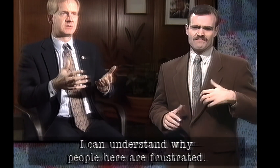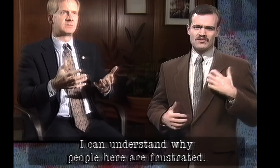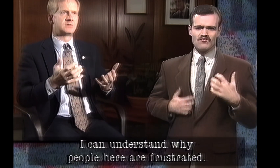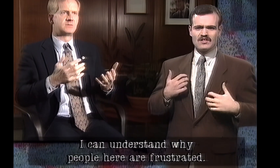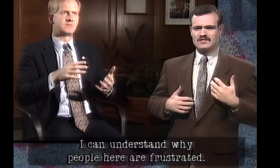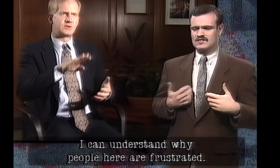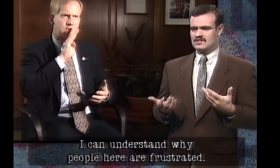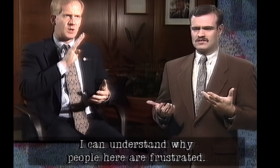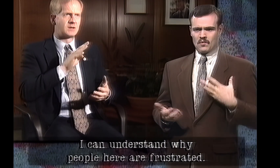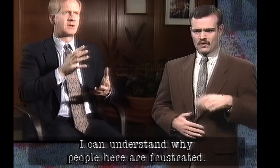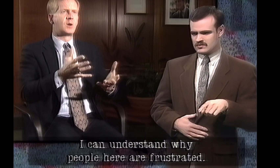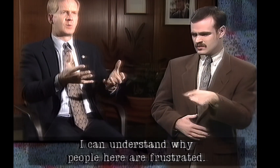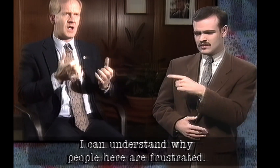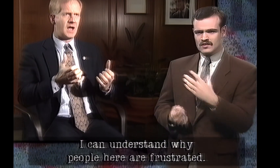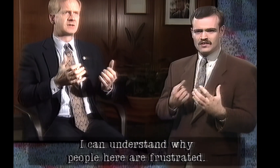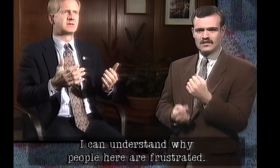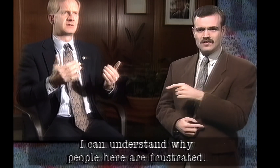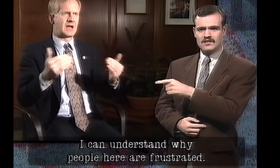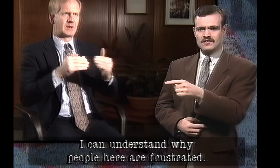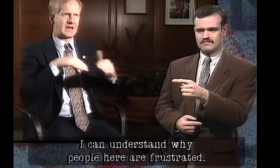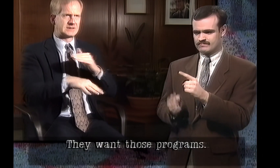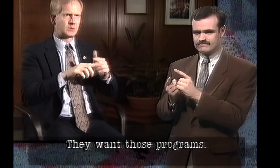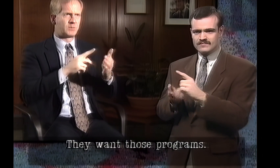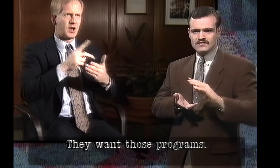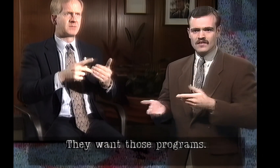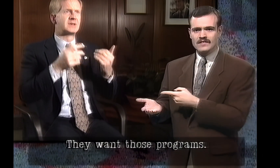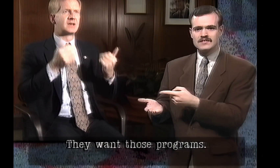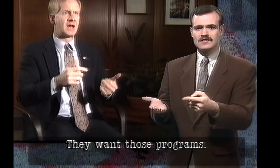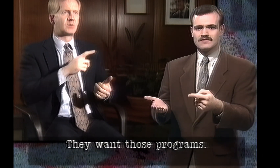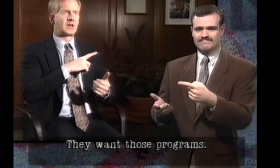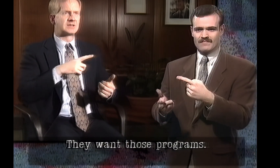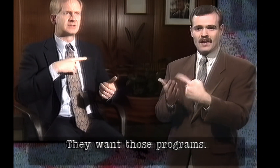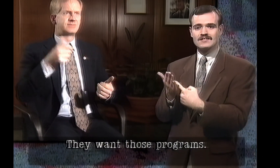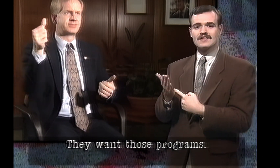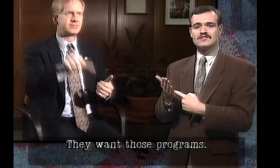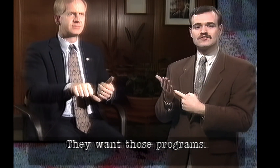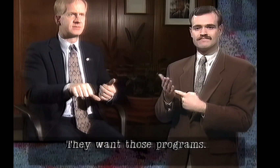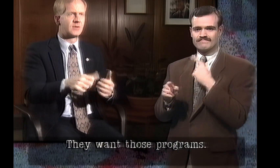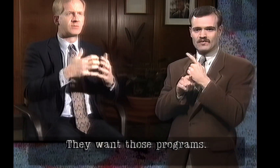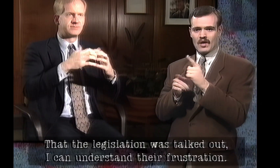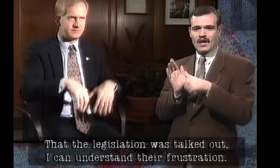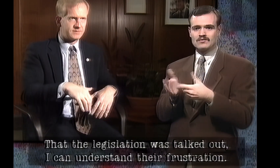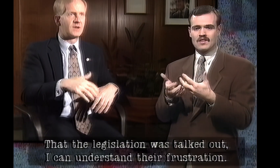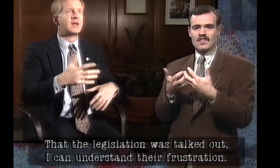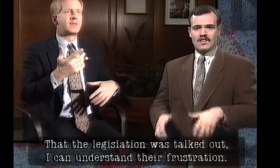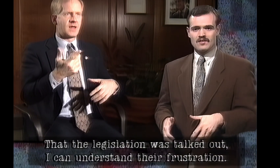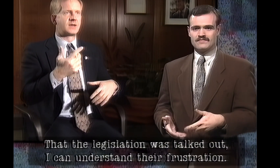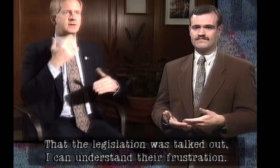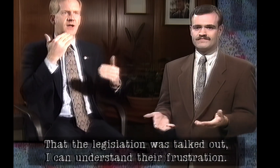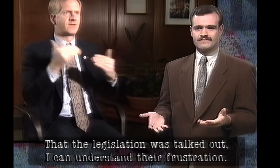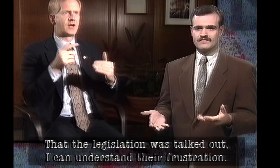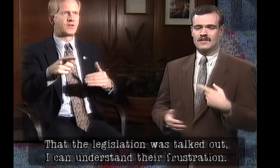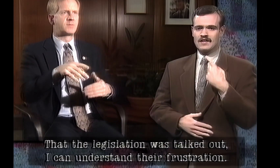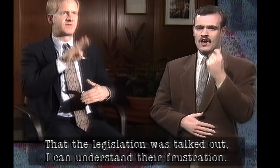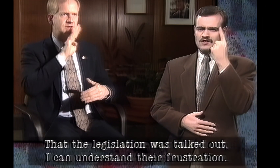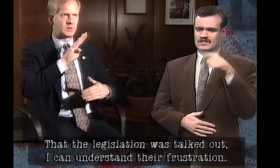can understand why people here are frustrated and they want to have those programs and that the legislation was